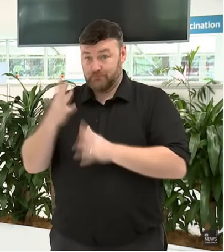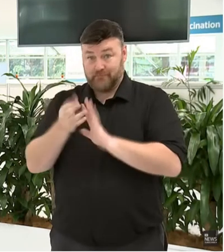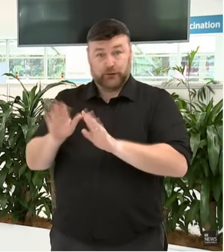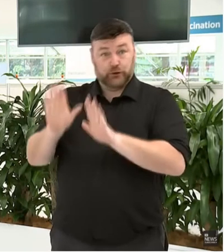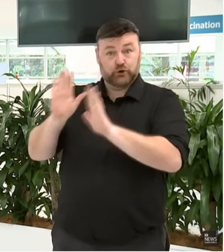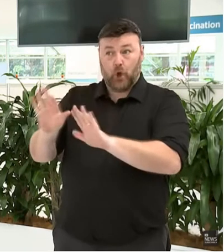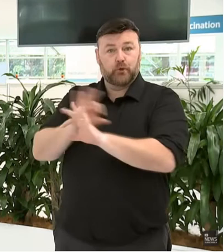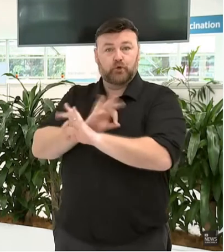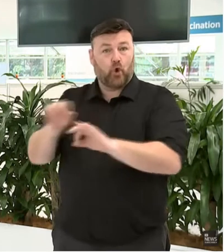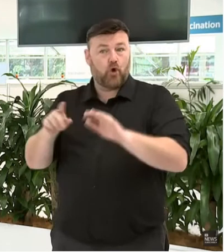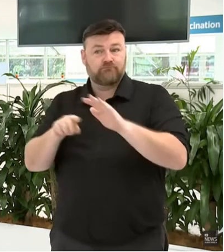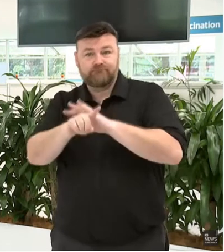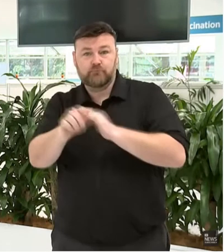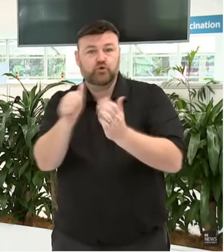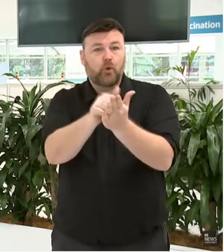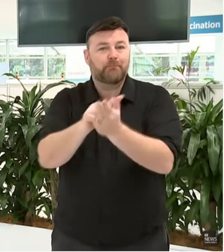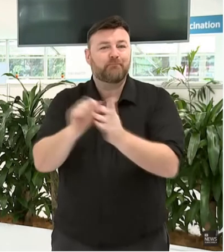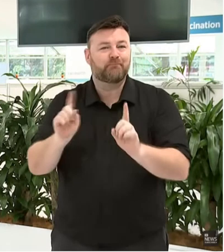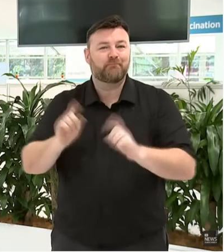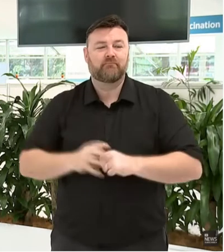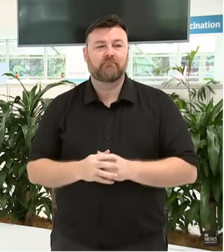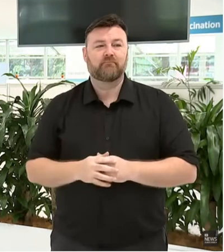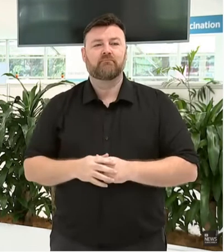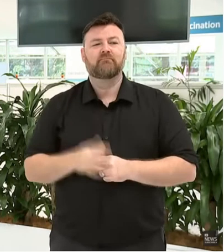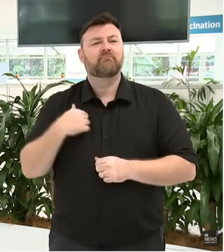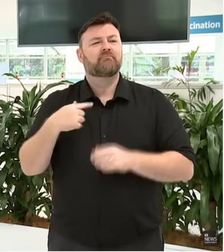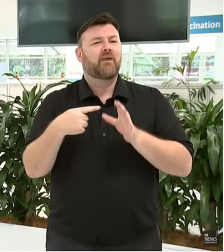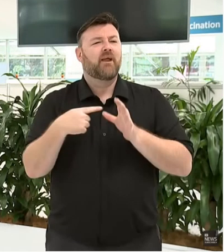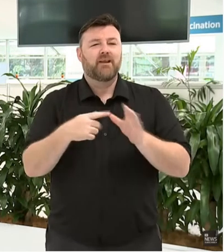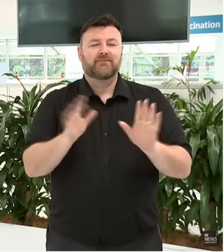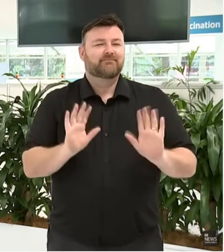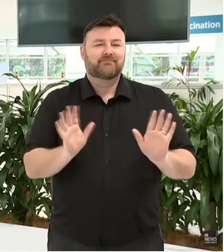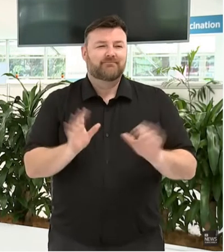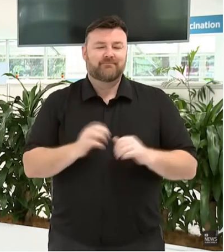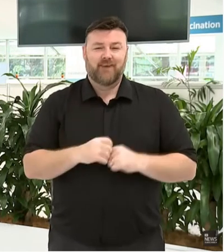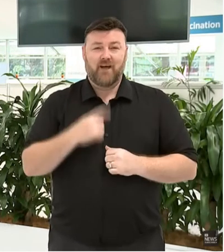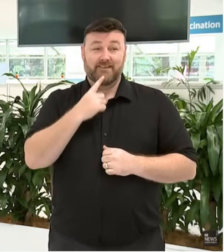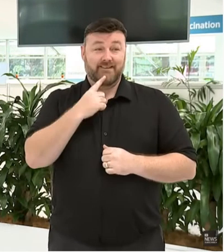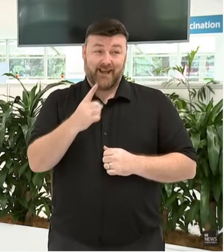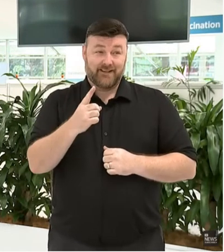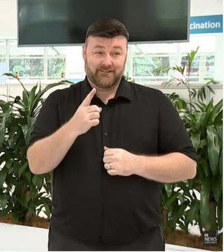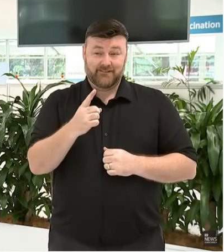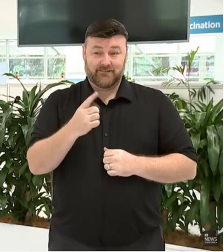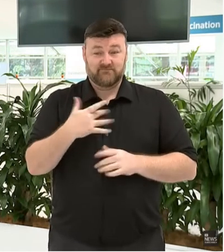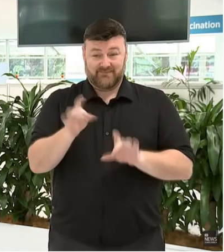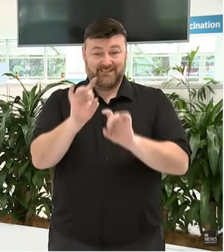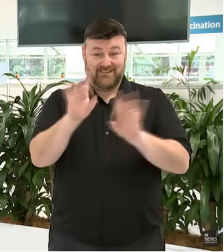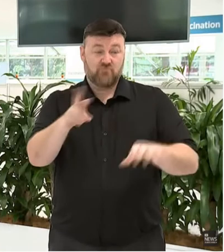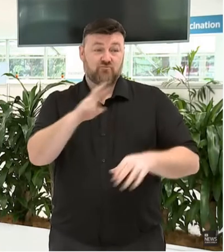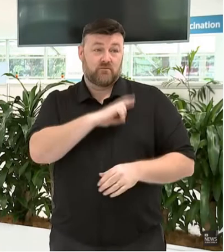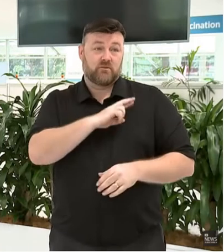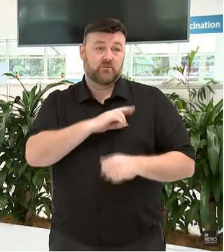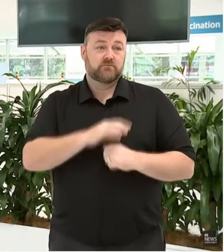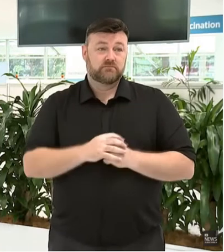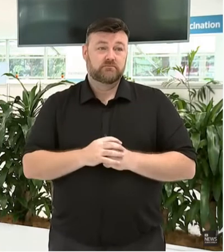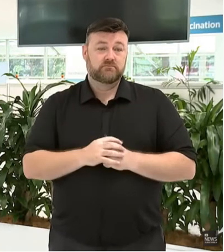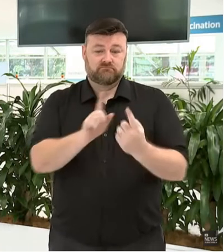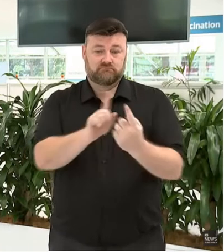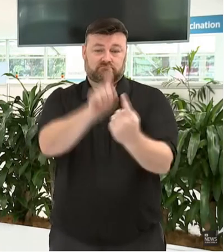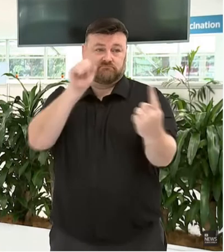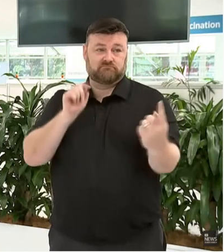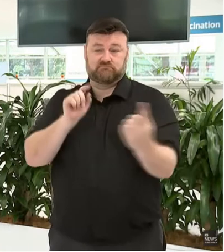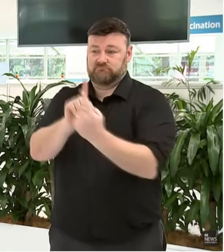that as we've said through this entire journey, take personal responsibility, socially